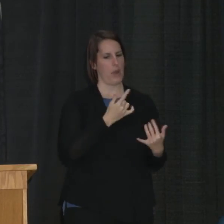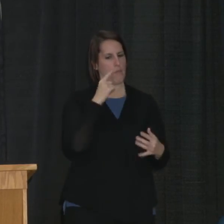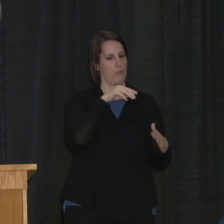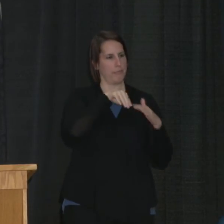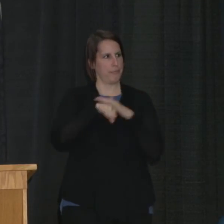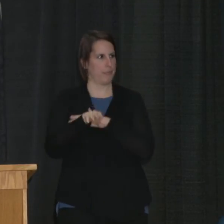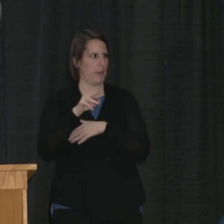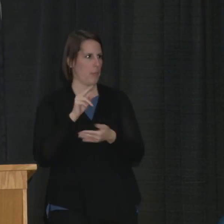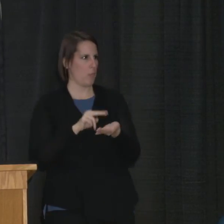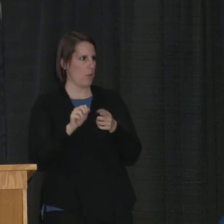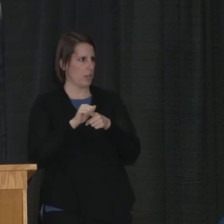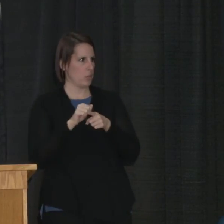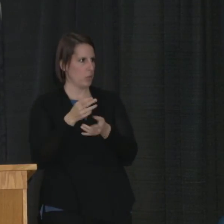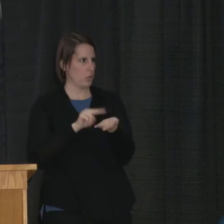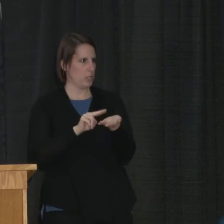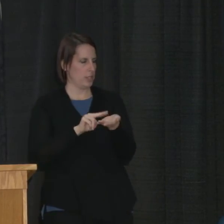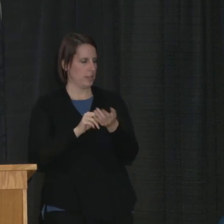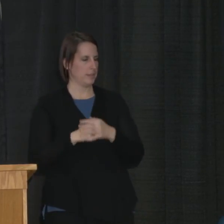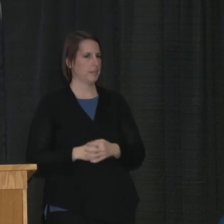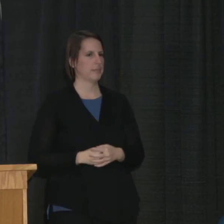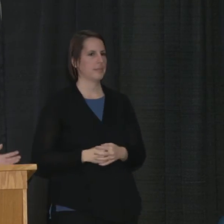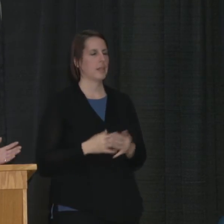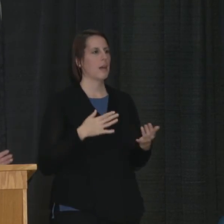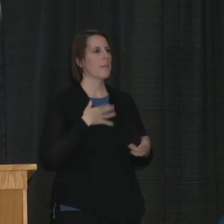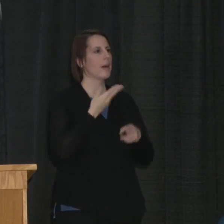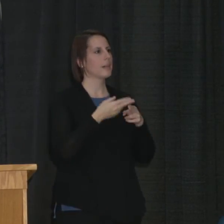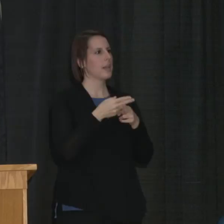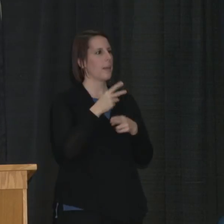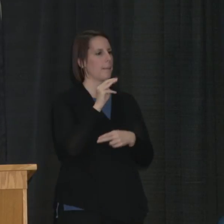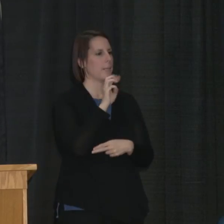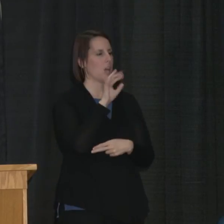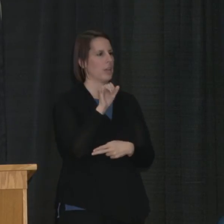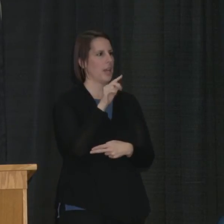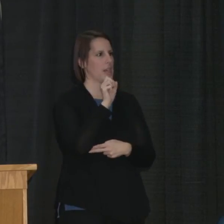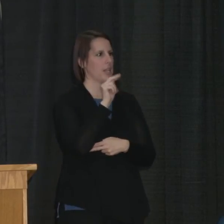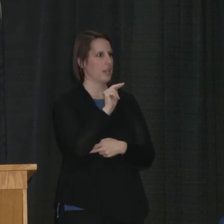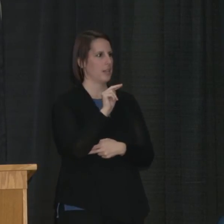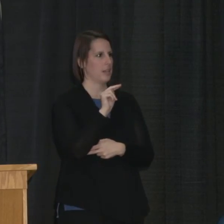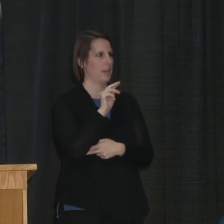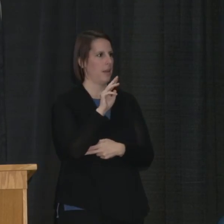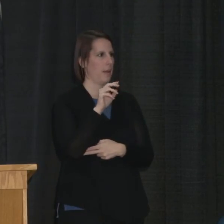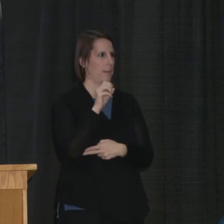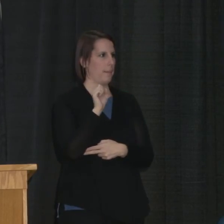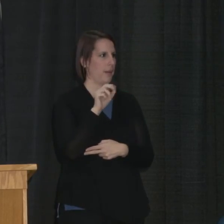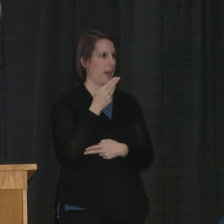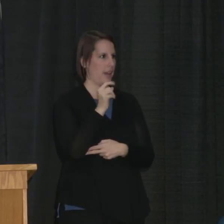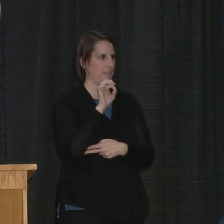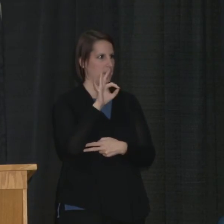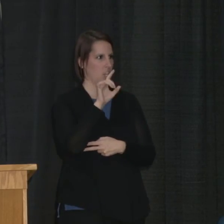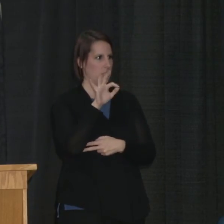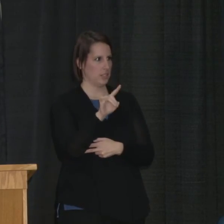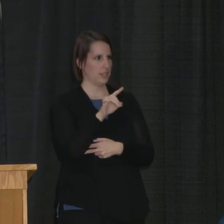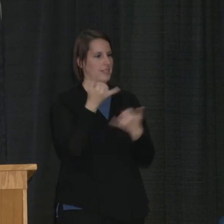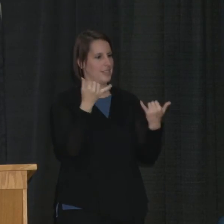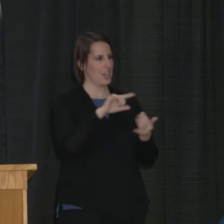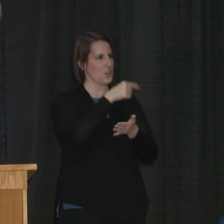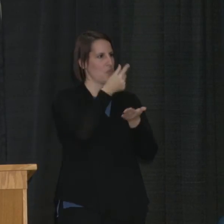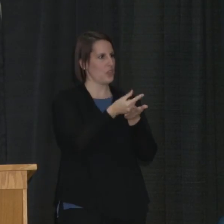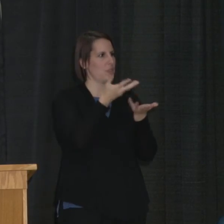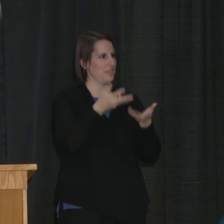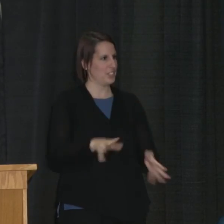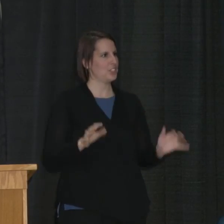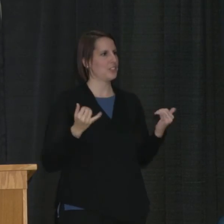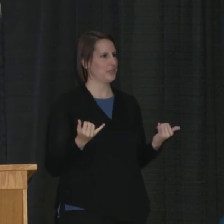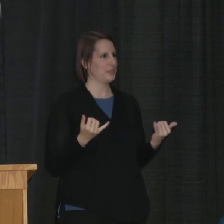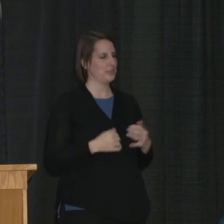Helen Hatfield, and today I graduated from the practical nursing program. I'm a single parent, and I have 4 amazing